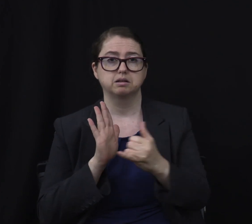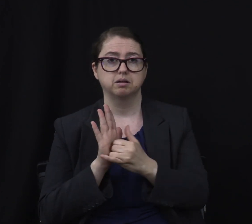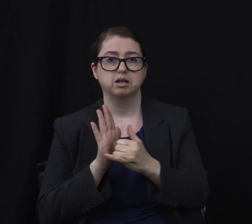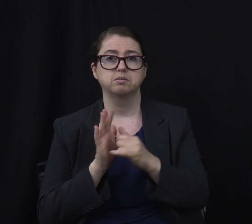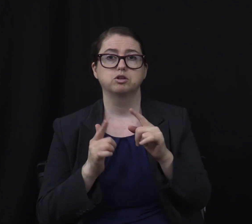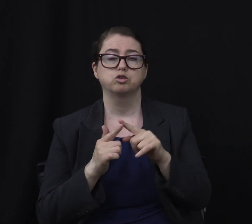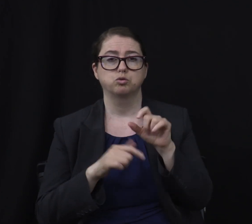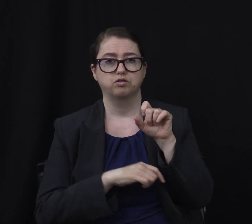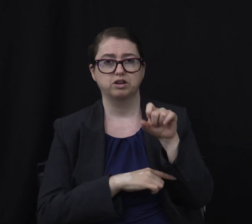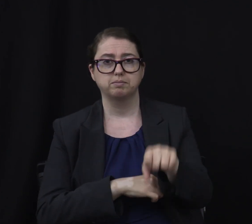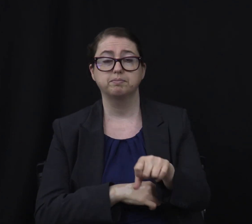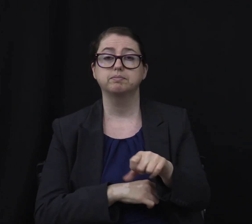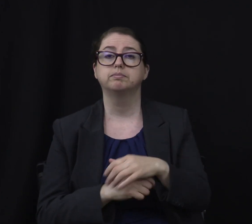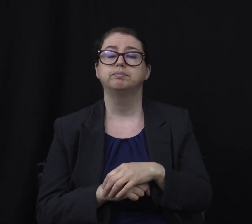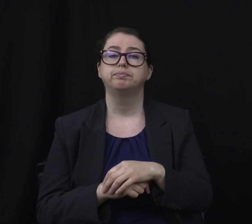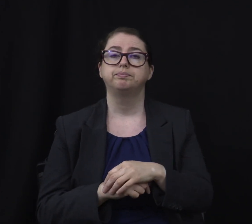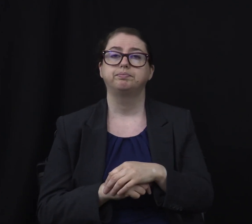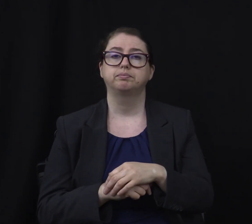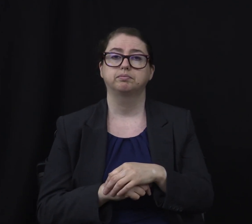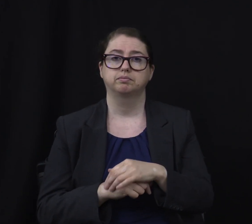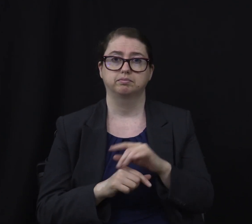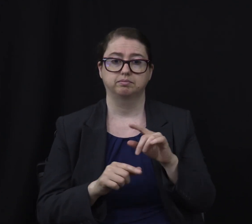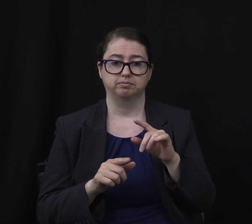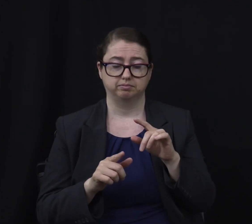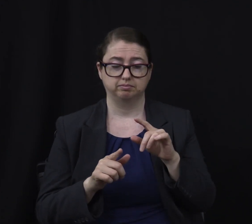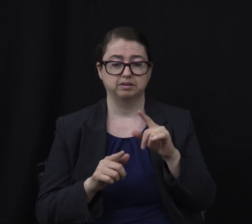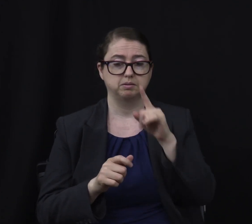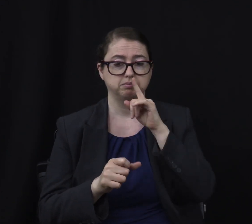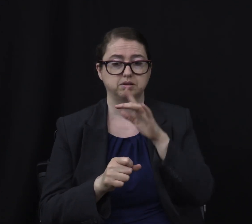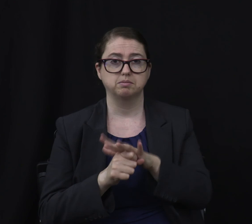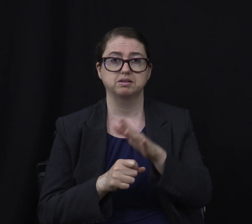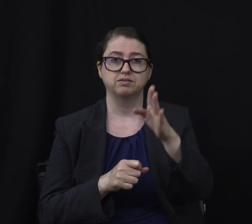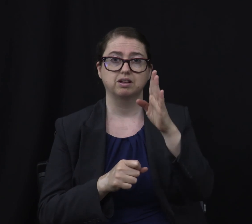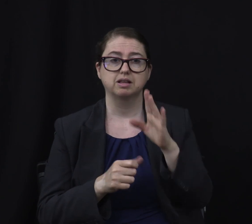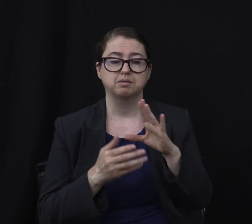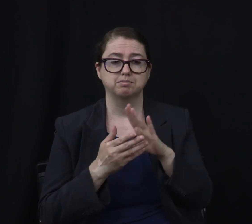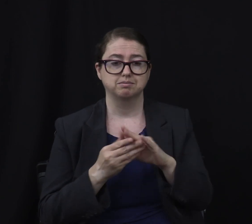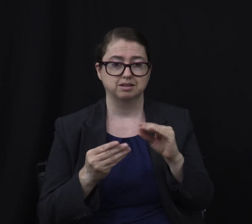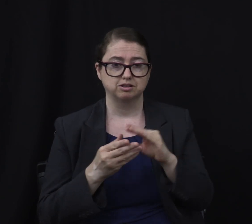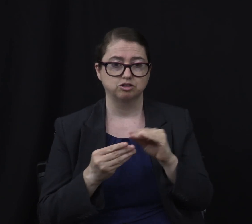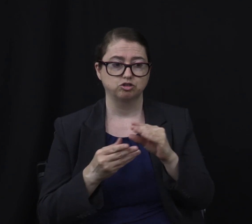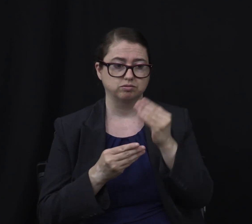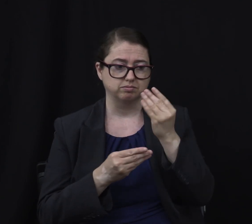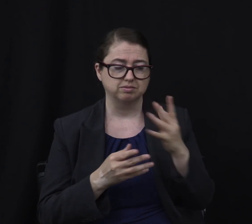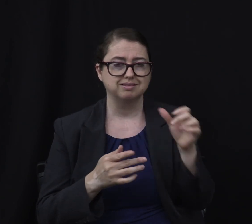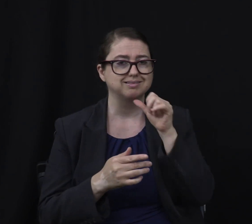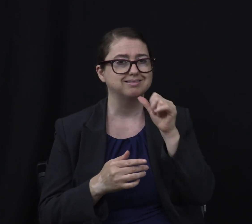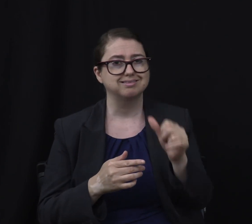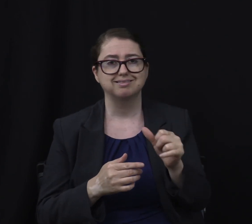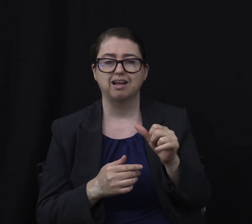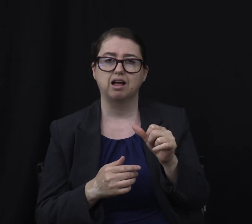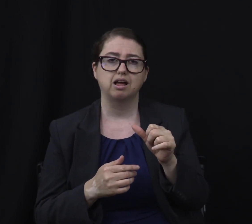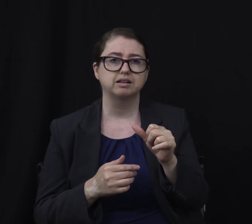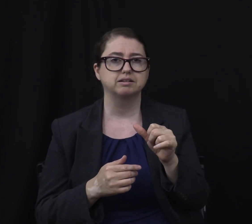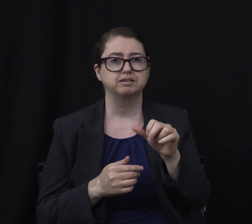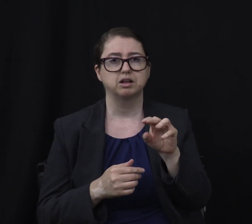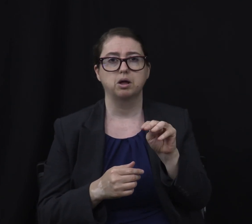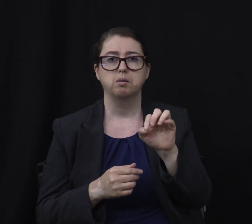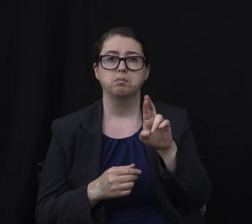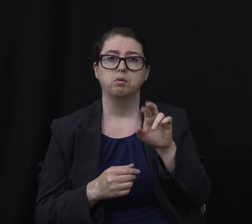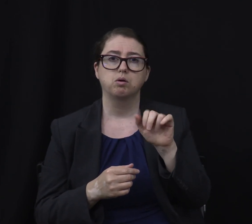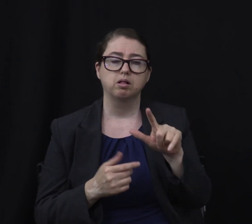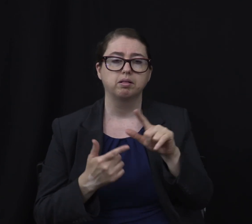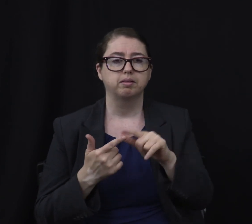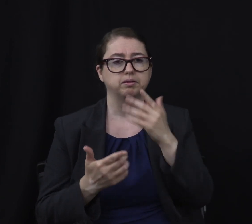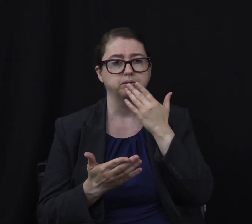Accompanied by the promises of God, so that those messages that were given were not just mere messages of morality or goodness, but they were message of